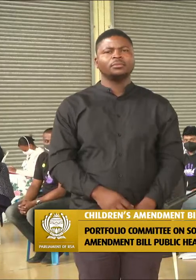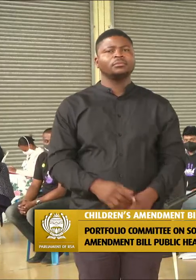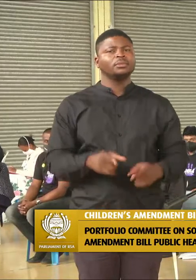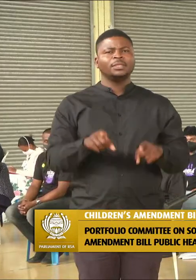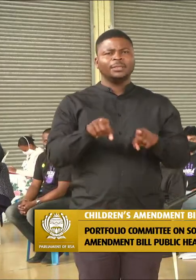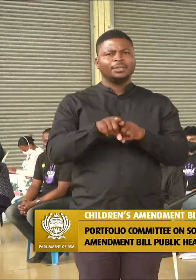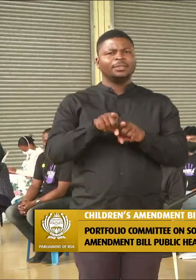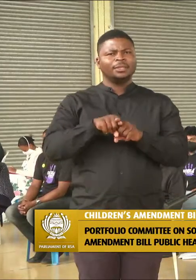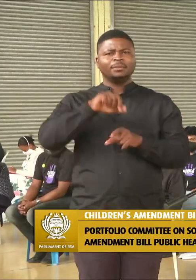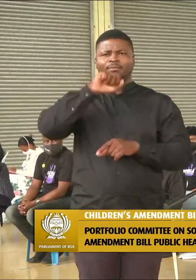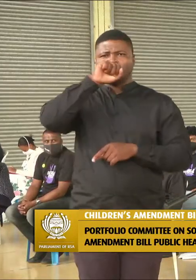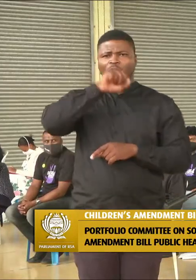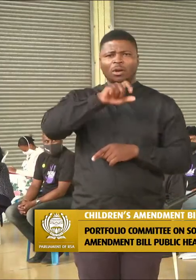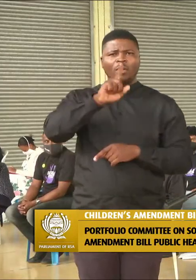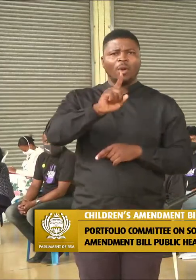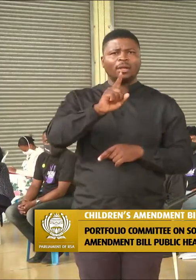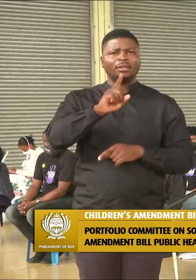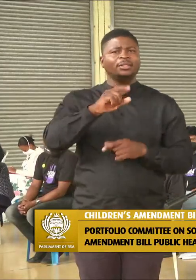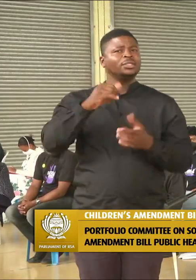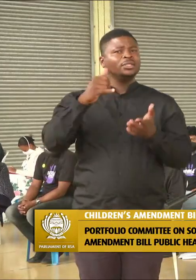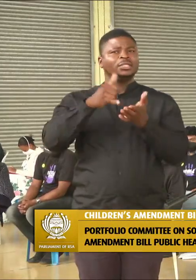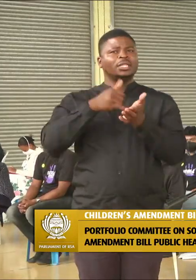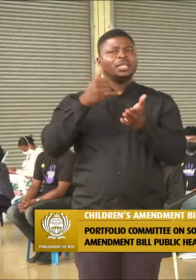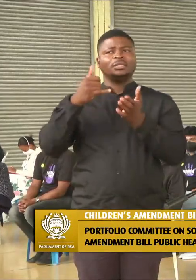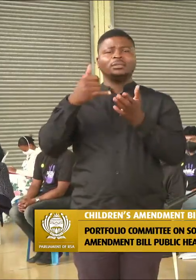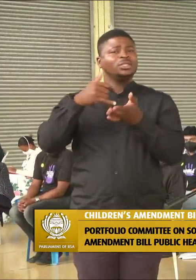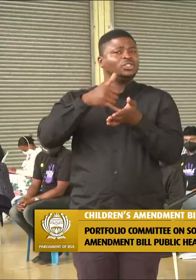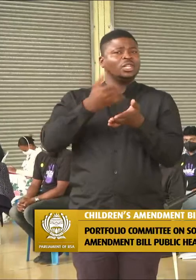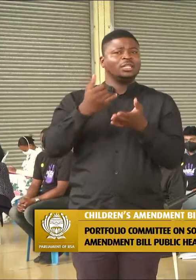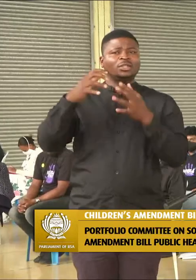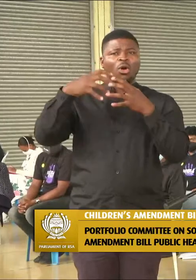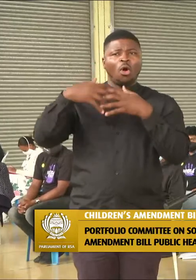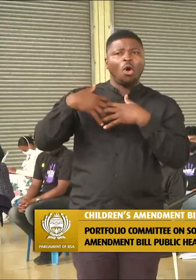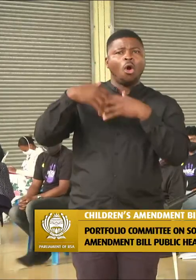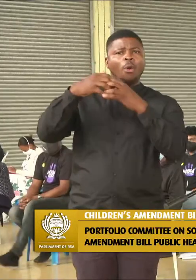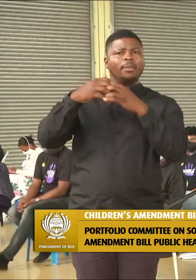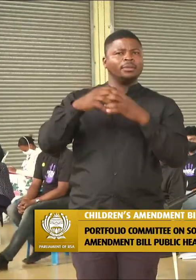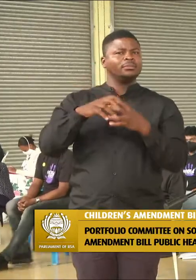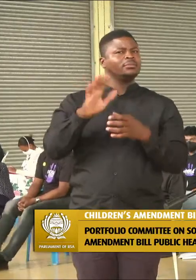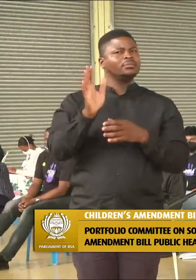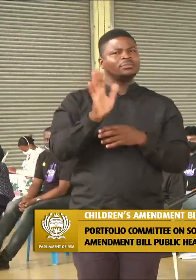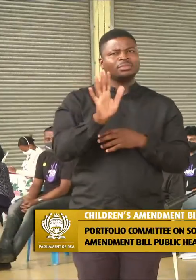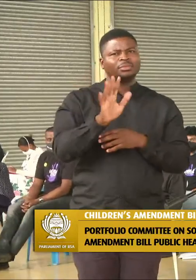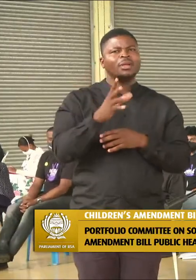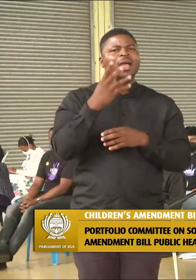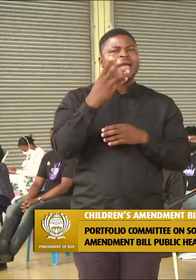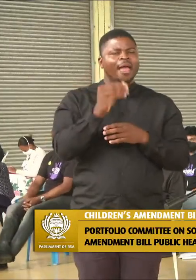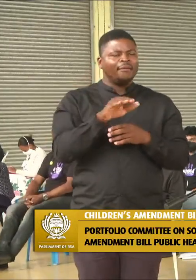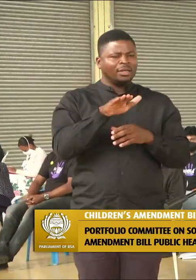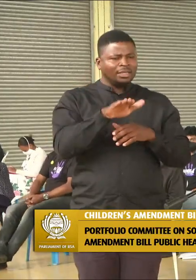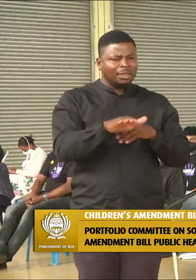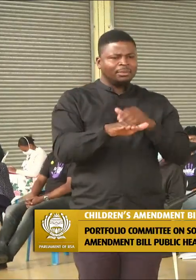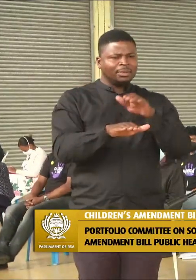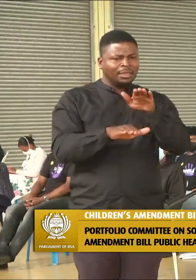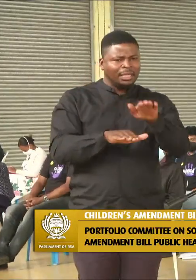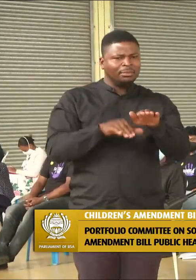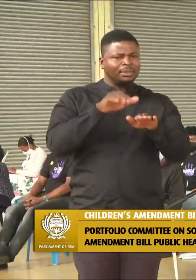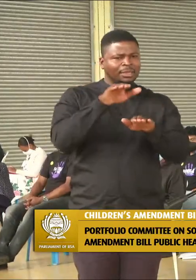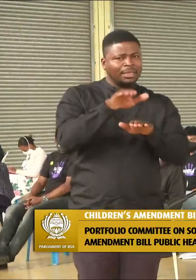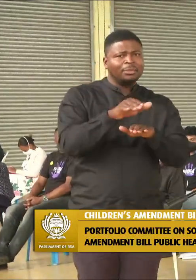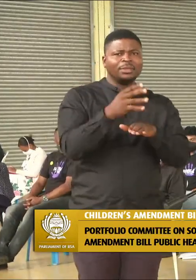kakhulu, you don't just open kodwa uhamba ama channels afanelekile uzuthole